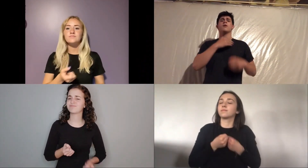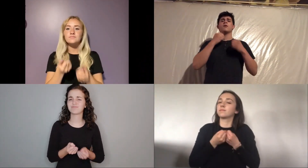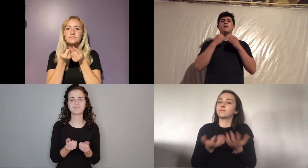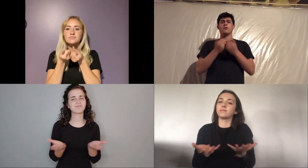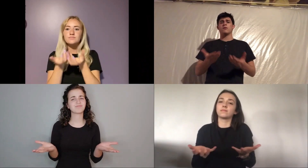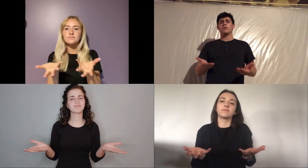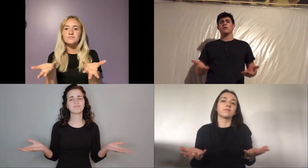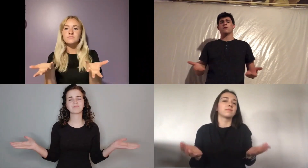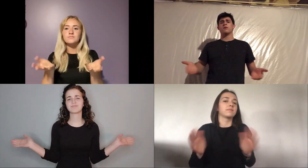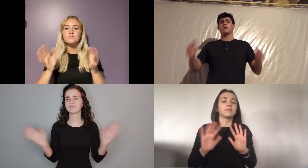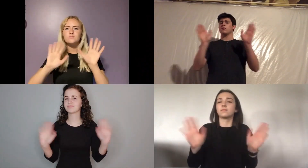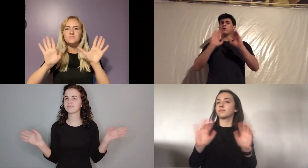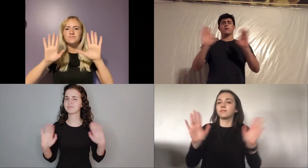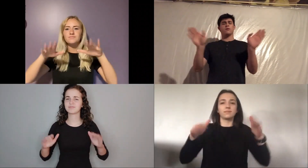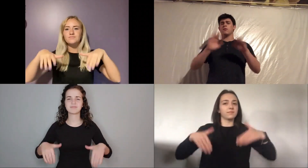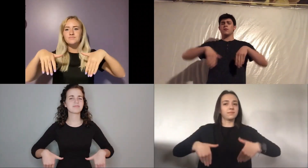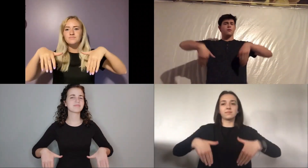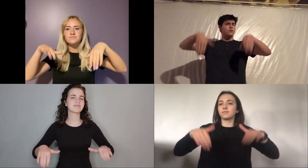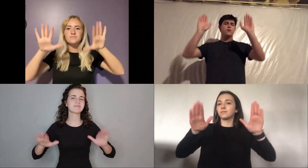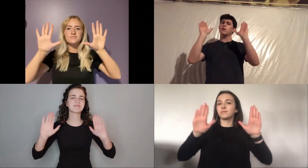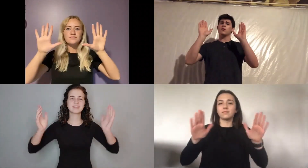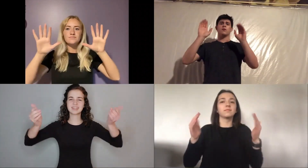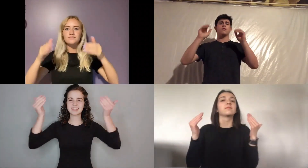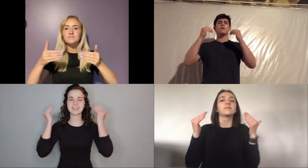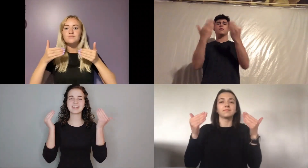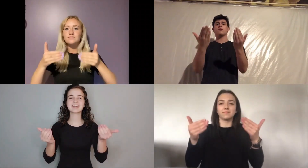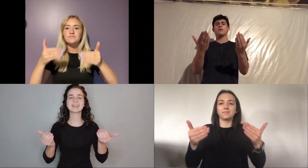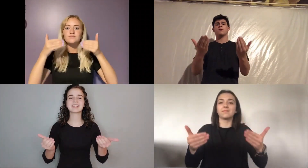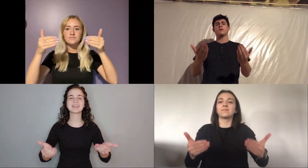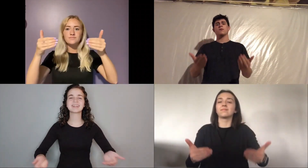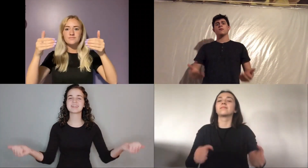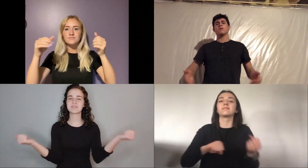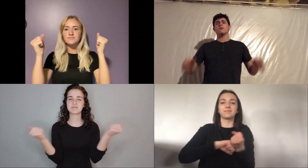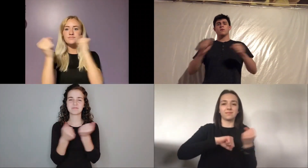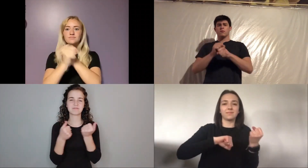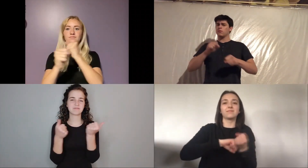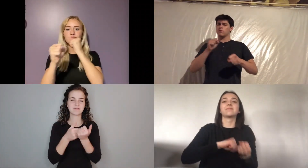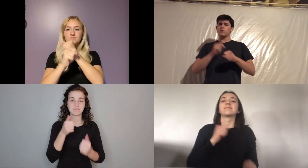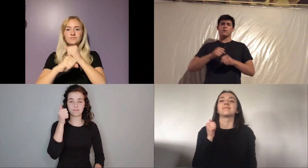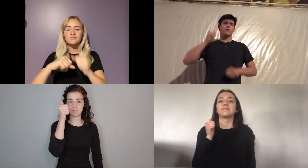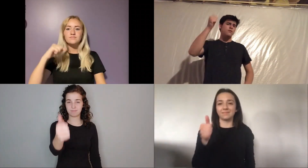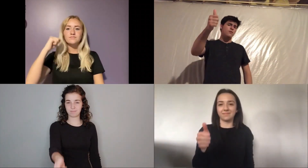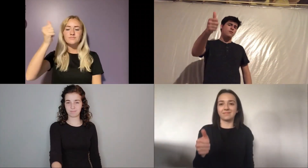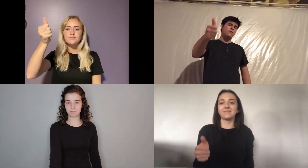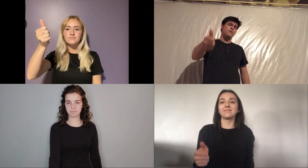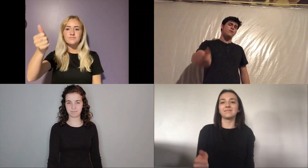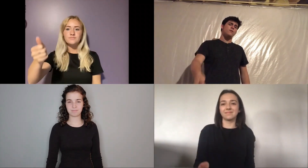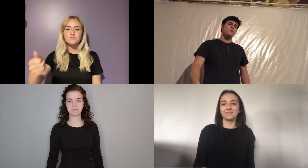Don't slow down, get back up, it's a